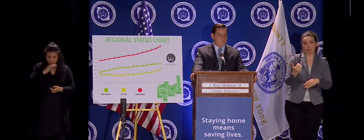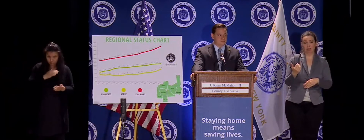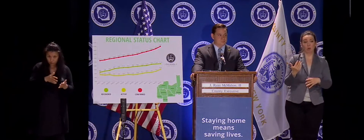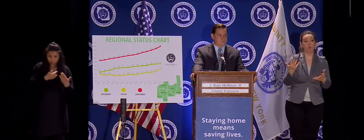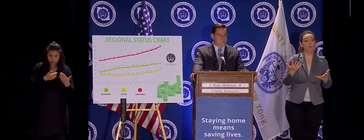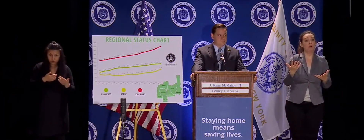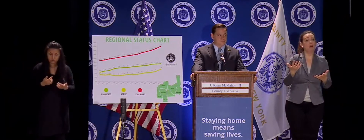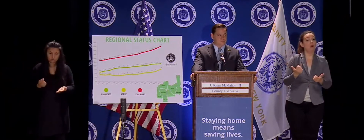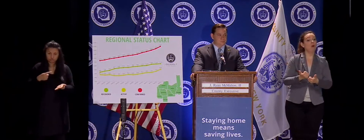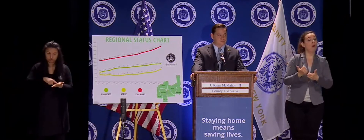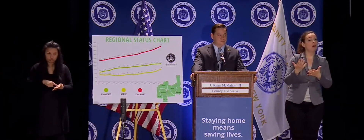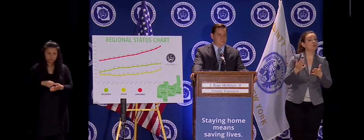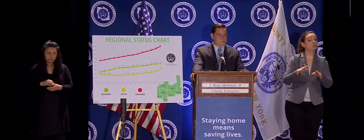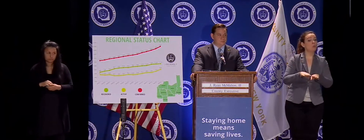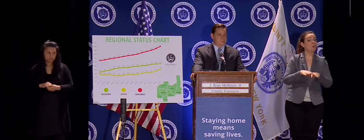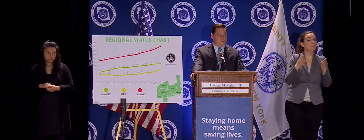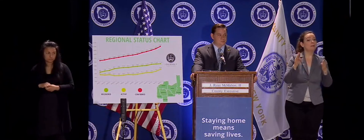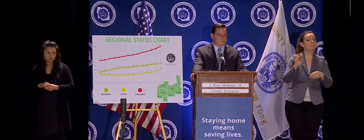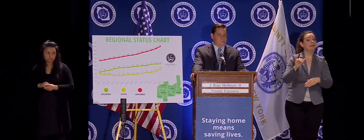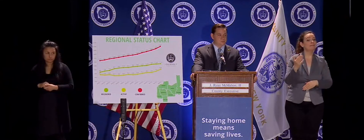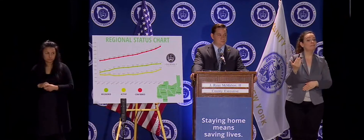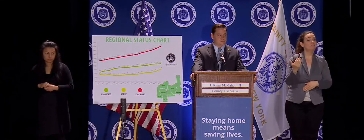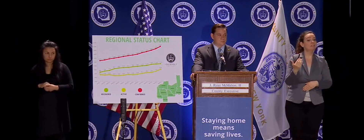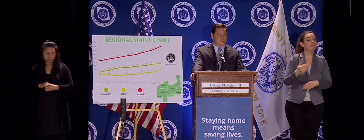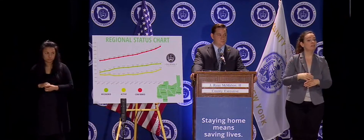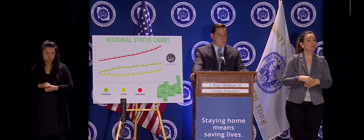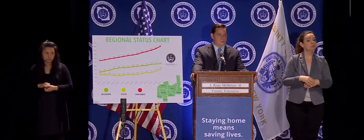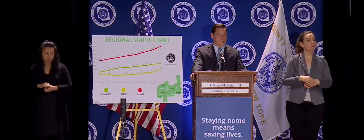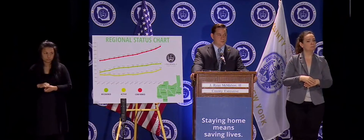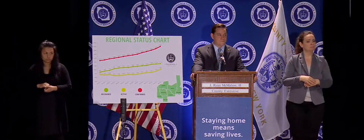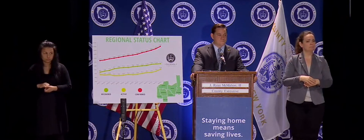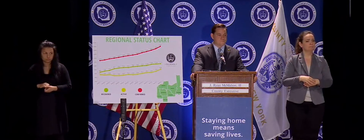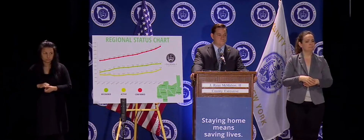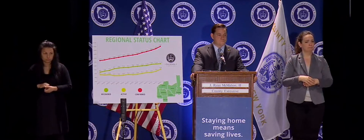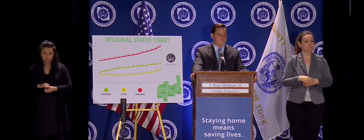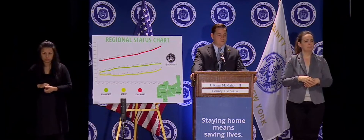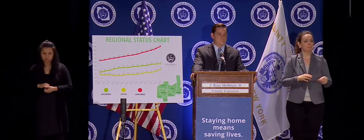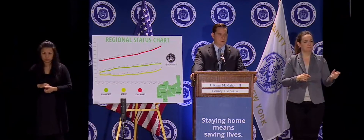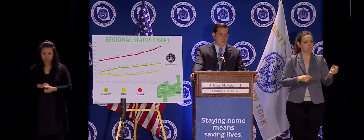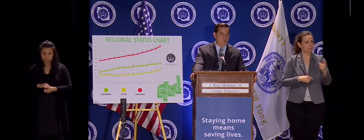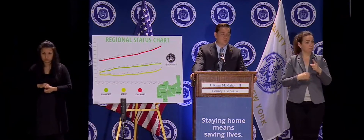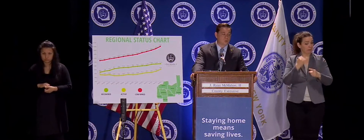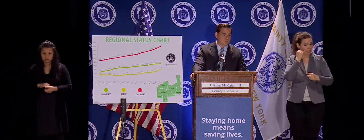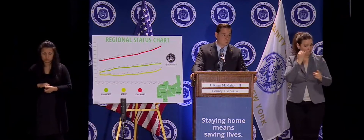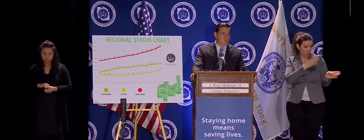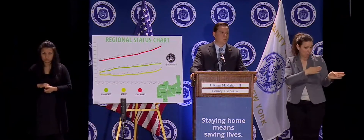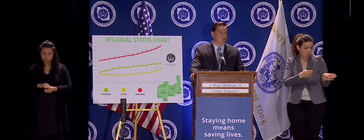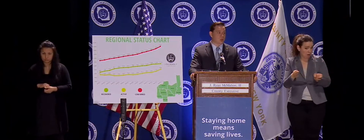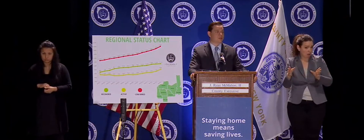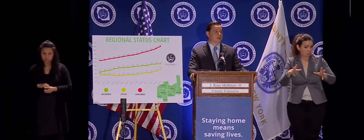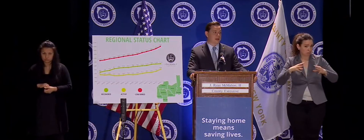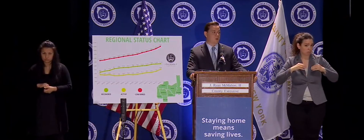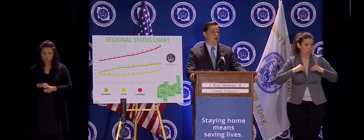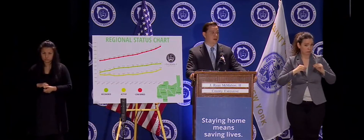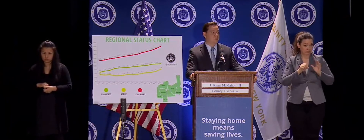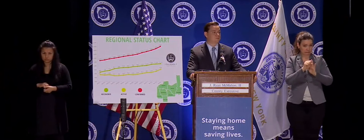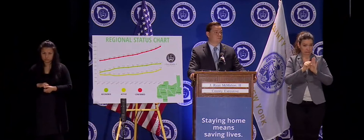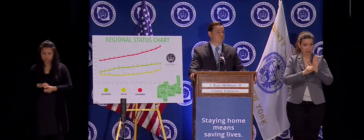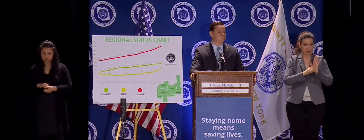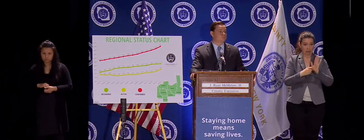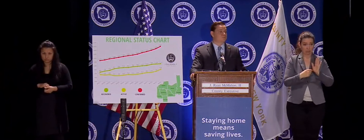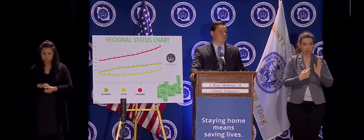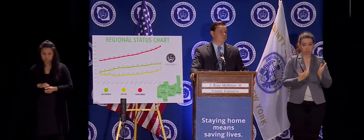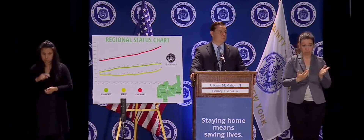if your plan's accepted, I mean, it could become the prototype for the state. We looked at it that way, yeah.